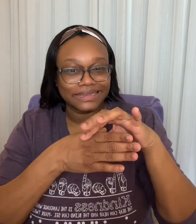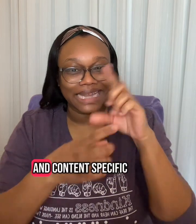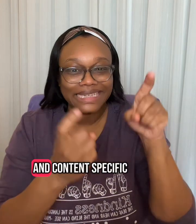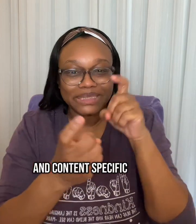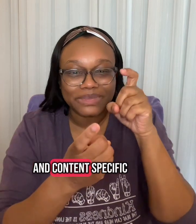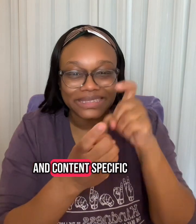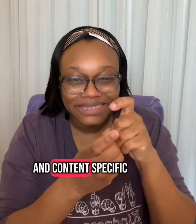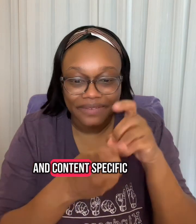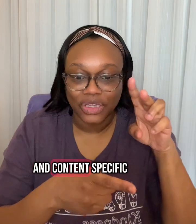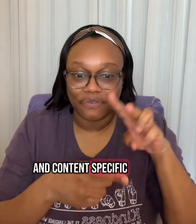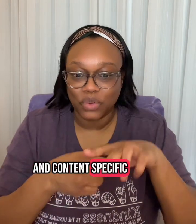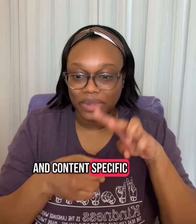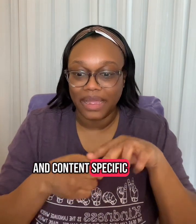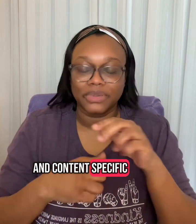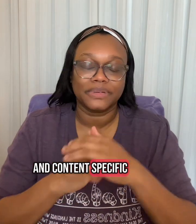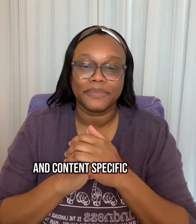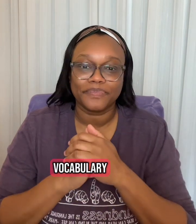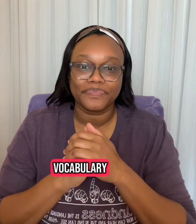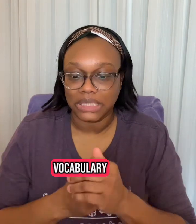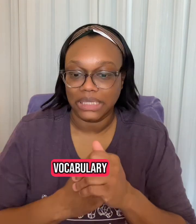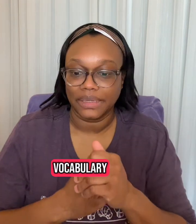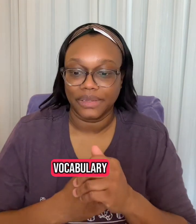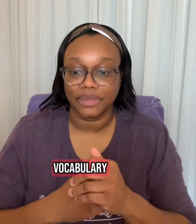and content specific vocabulary.